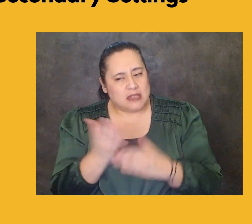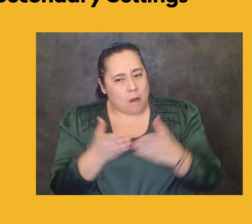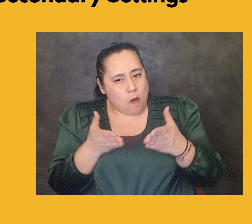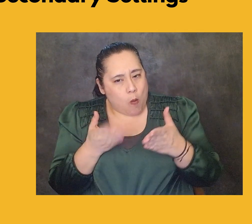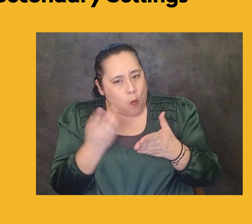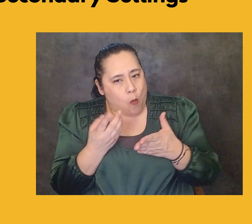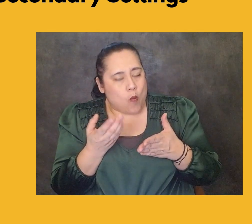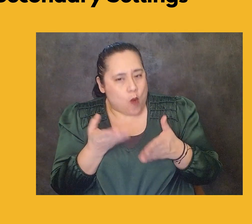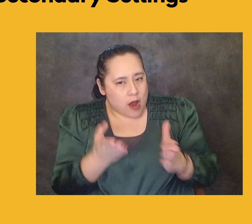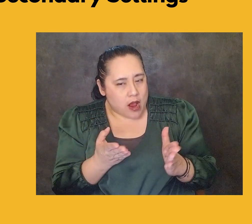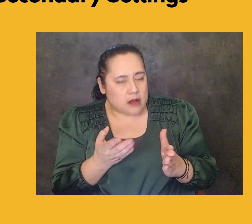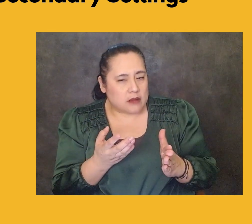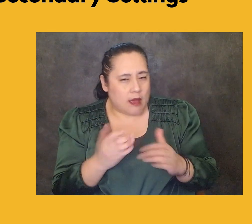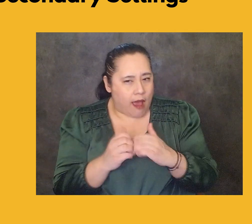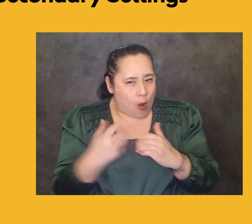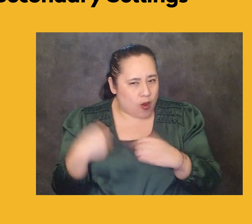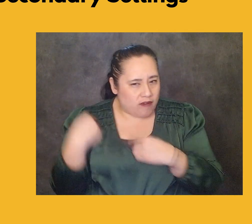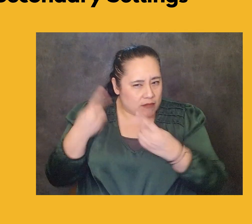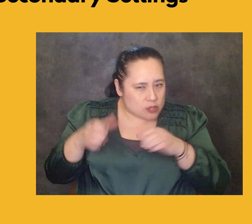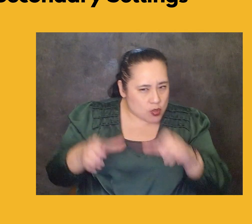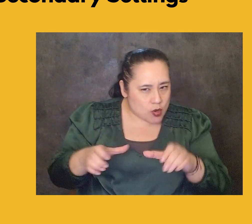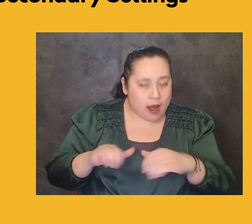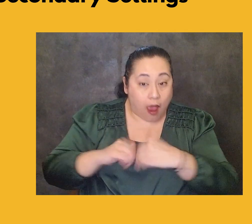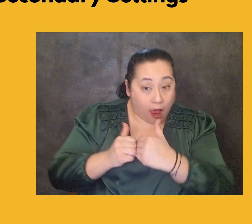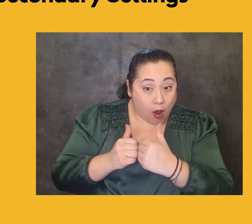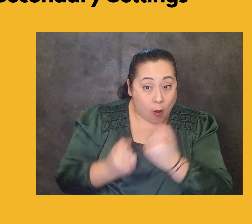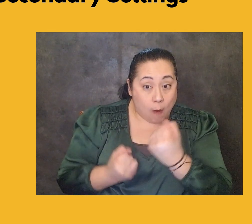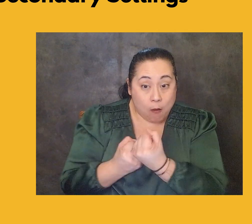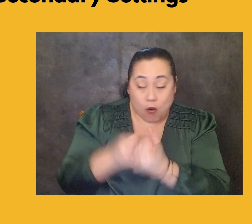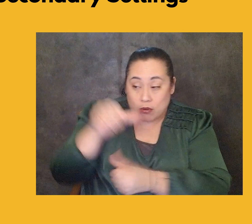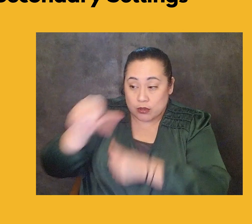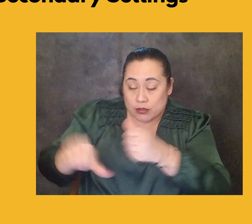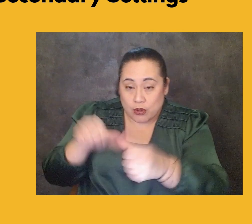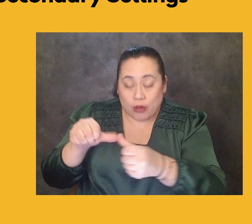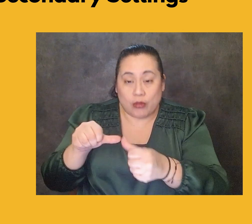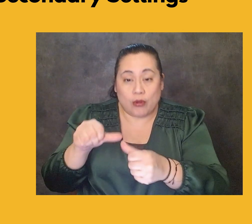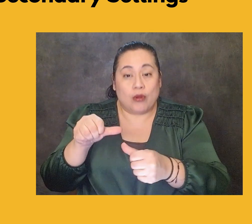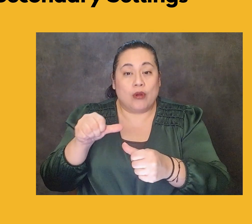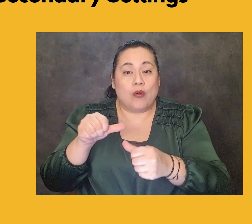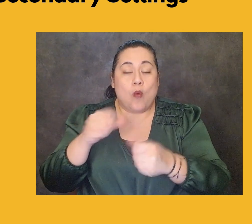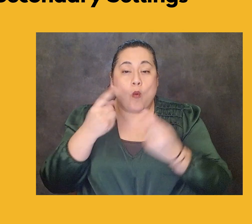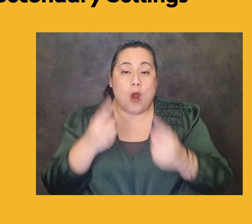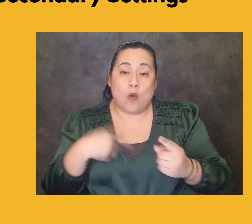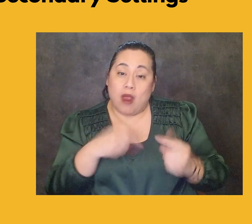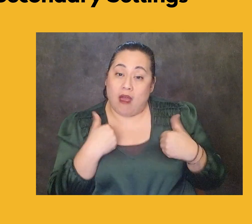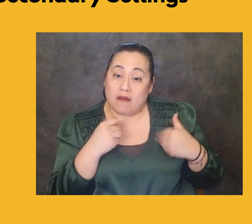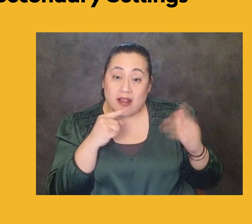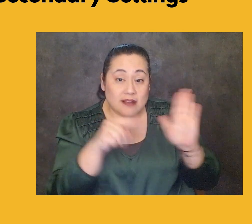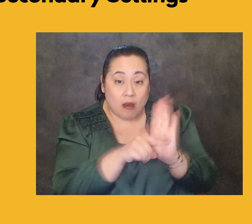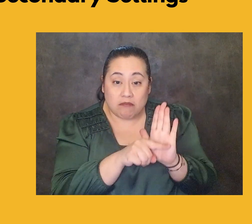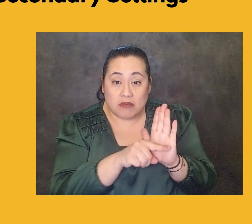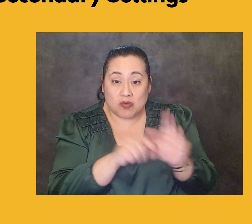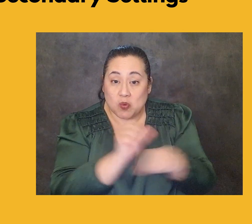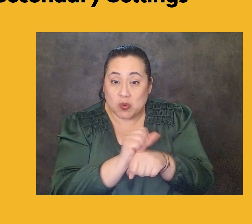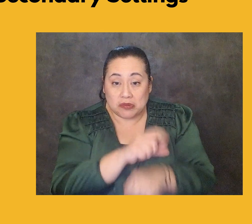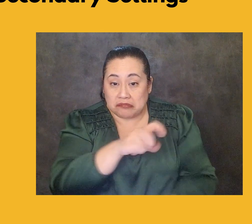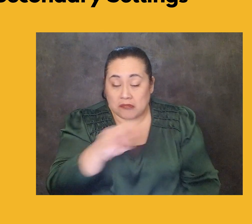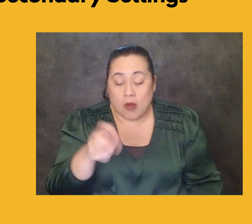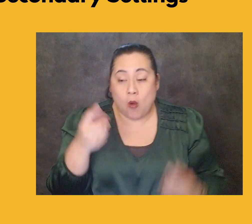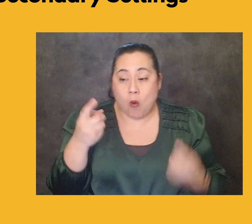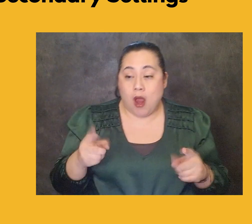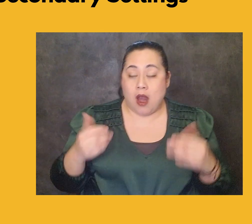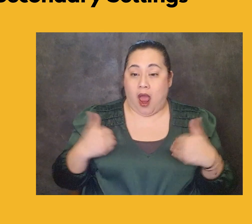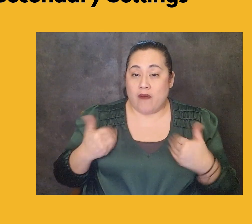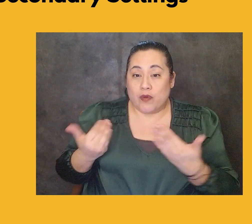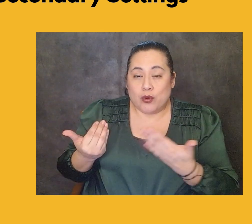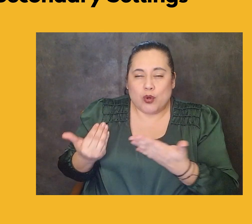And in some way, how we've been able to support each other is when we have assignments or when we have